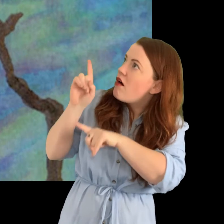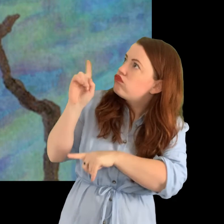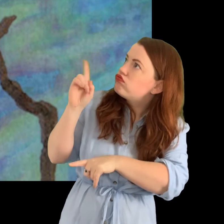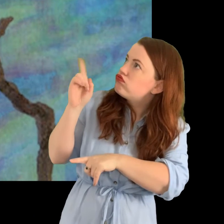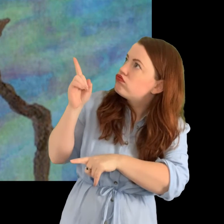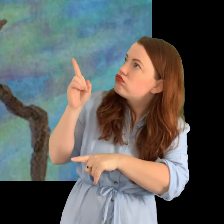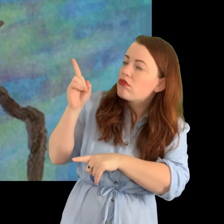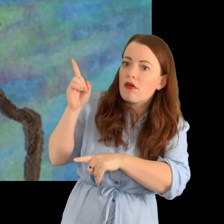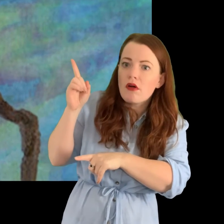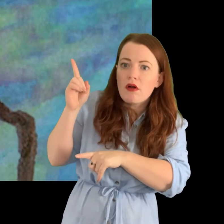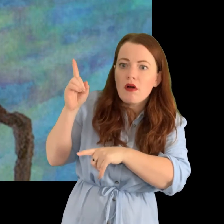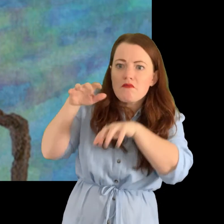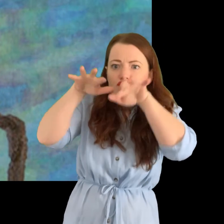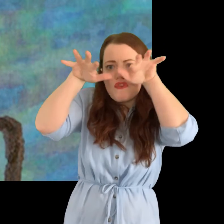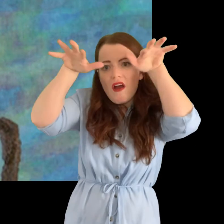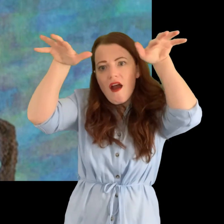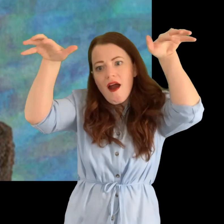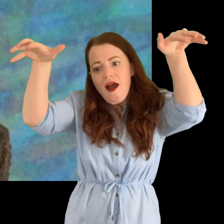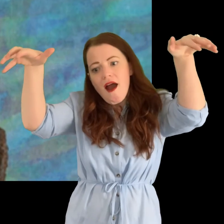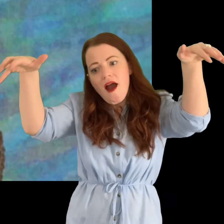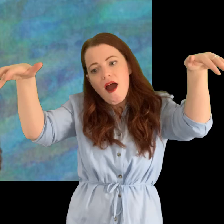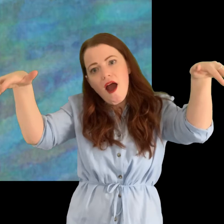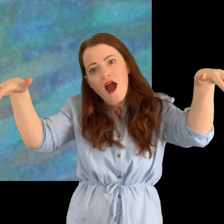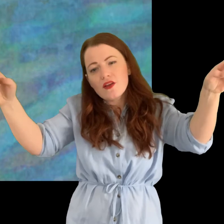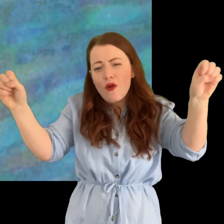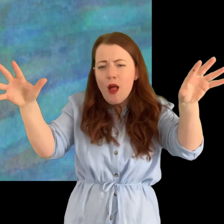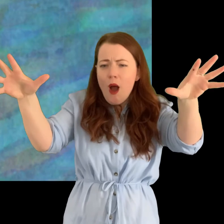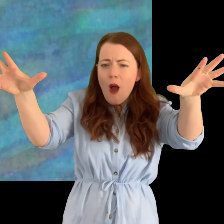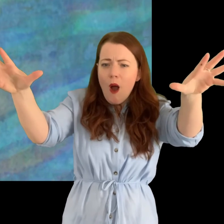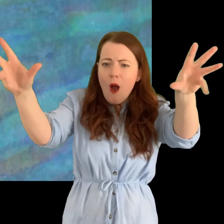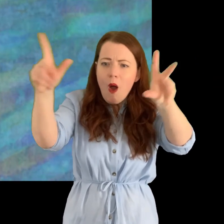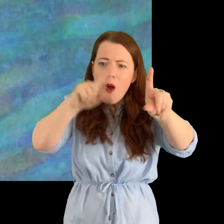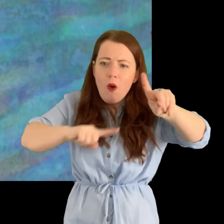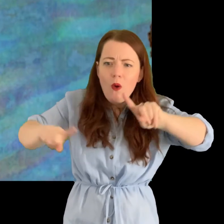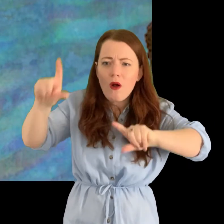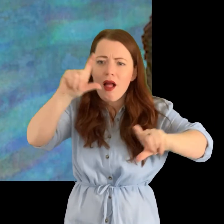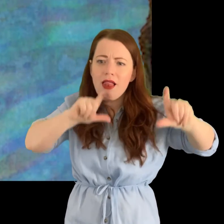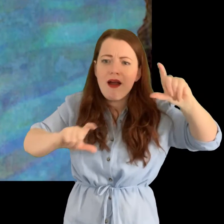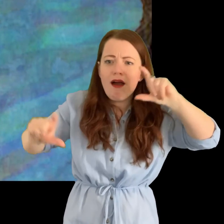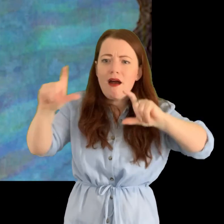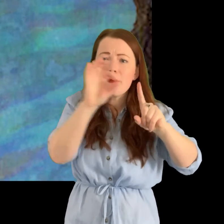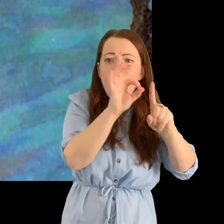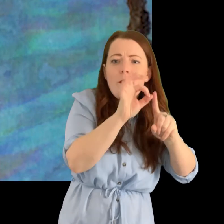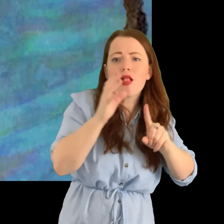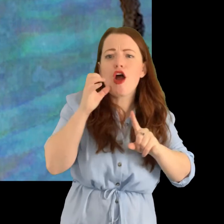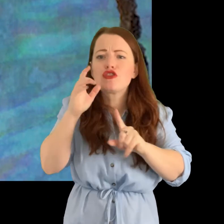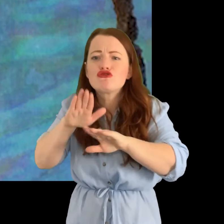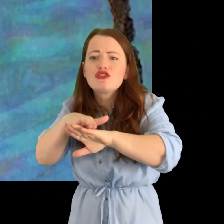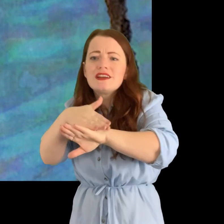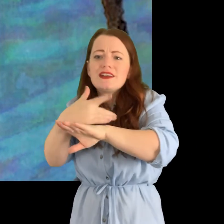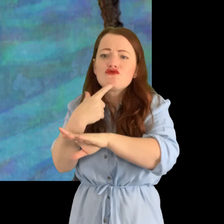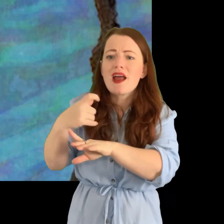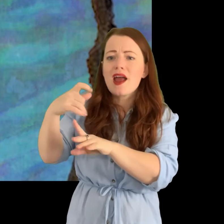his days of living in the woods. Its branches glowed in many-colored hues, of purple, orange, green, and